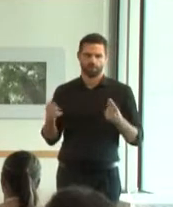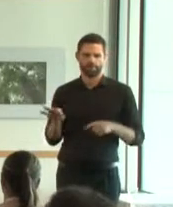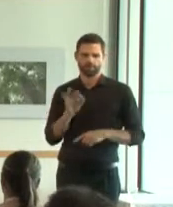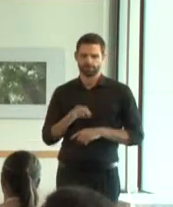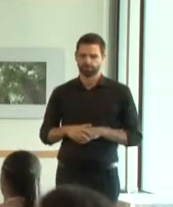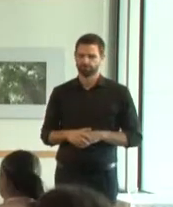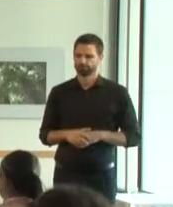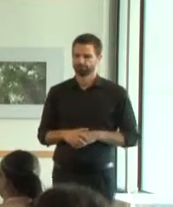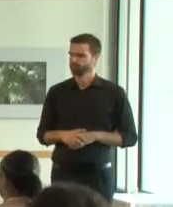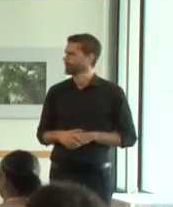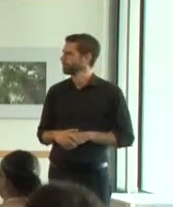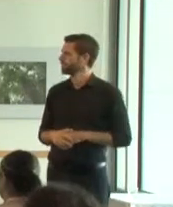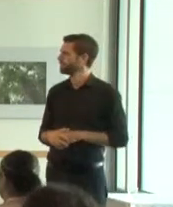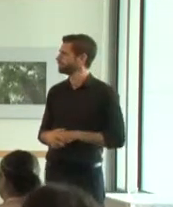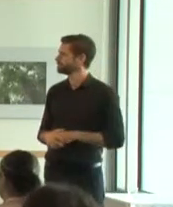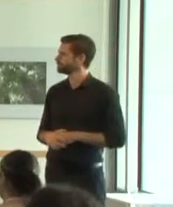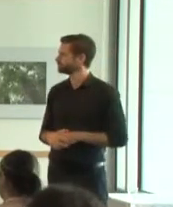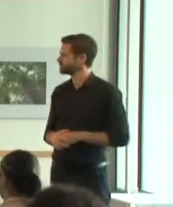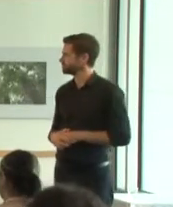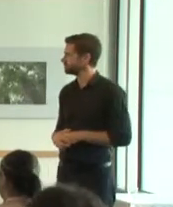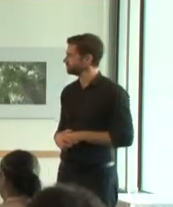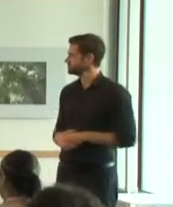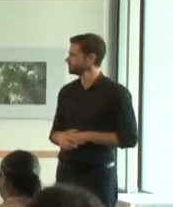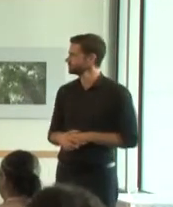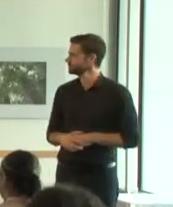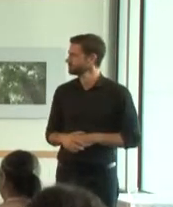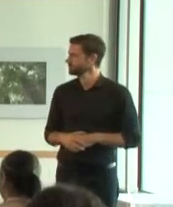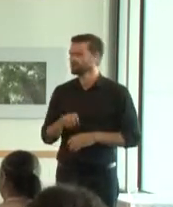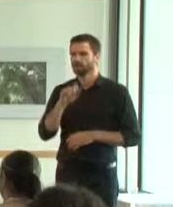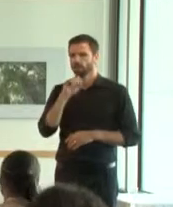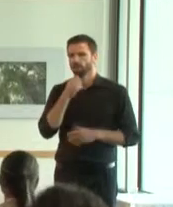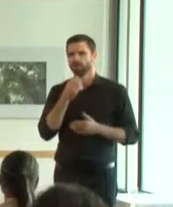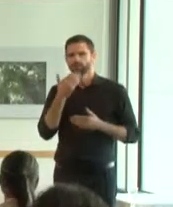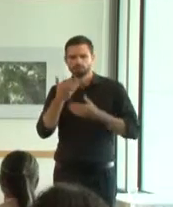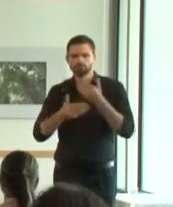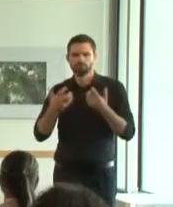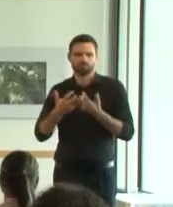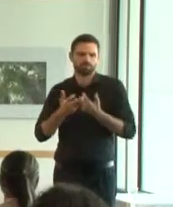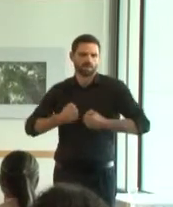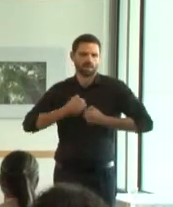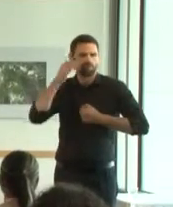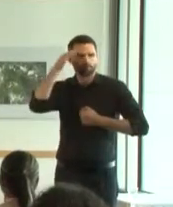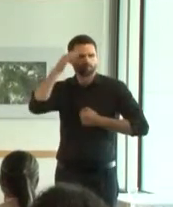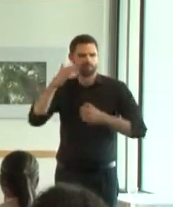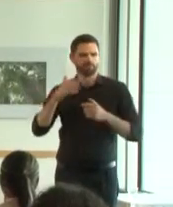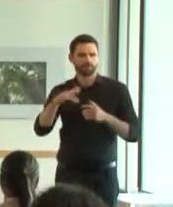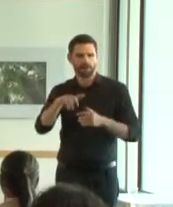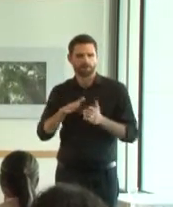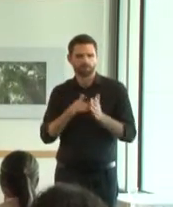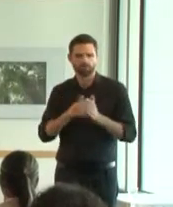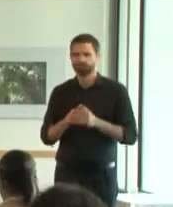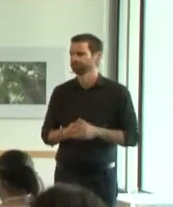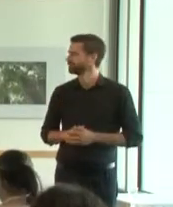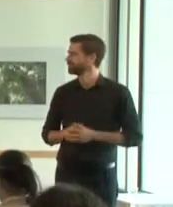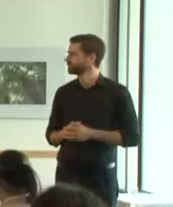So I'm going to give you a couple of examples, really, about how some of this thinking has been permeating some of the work we've been doing at Archives New Zealand recently. The first one